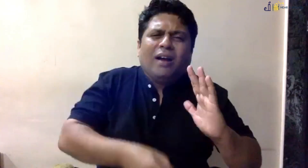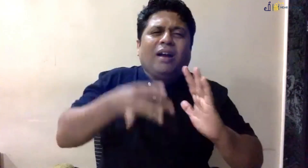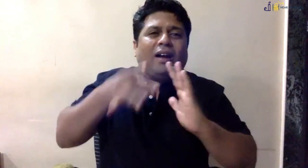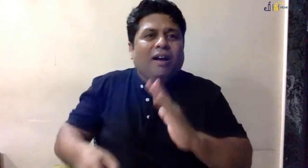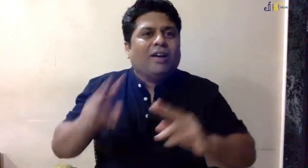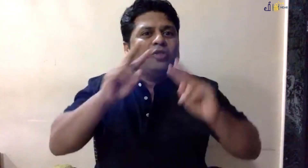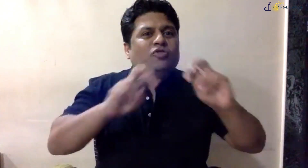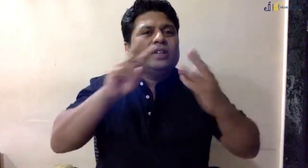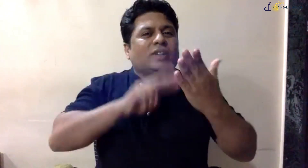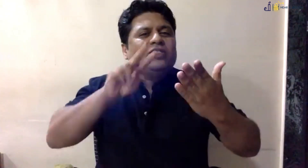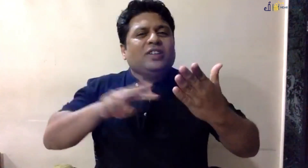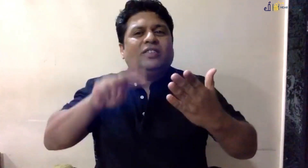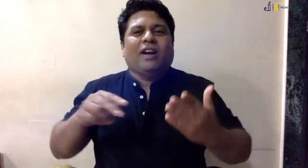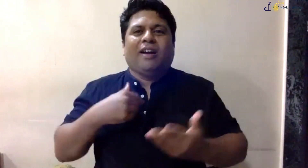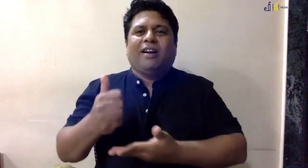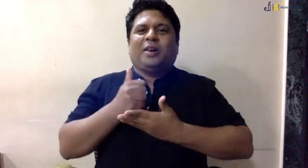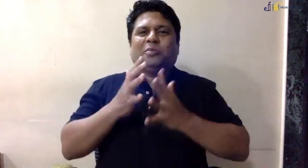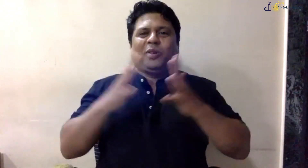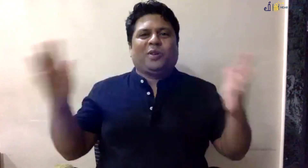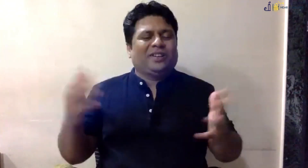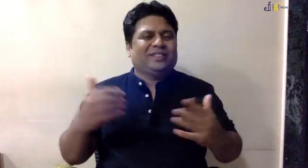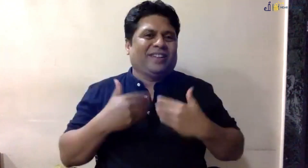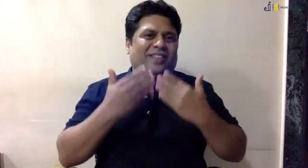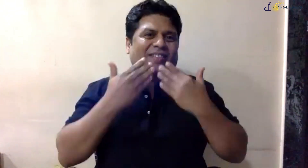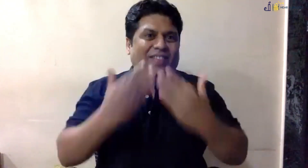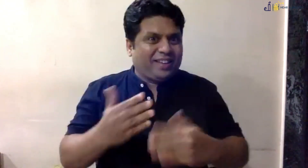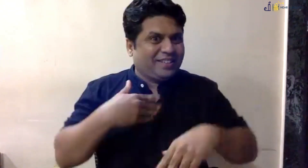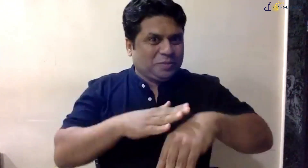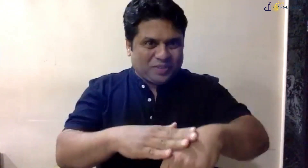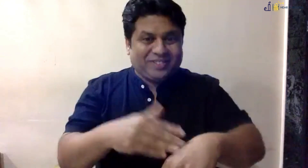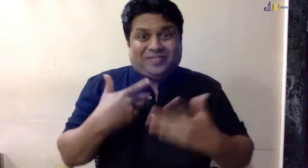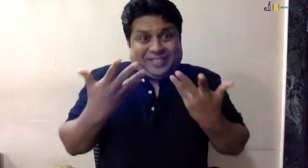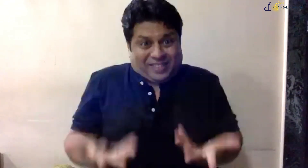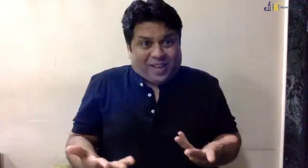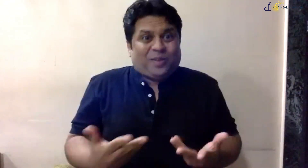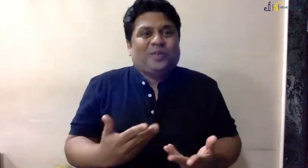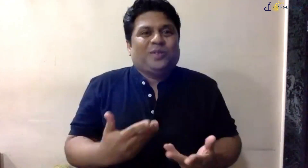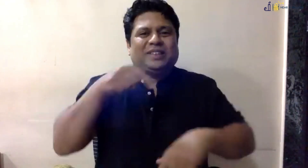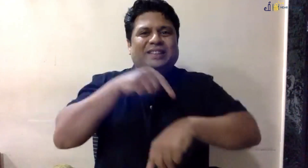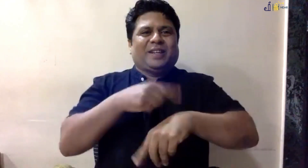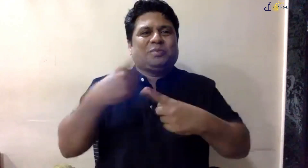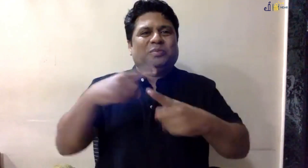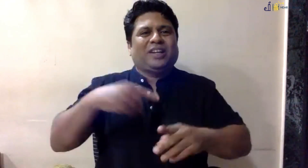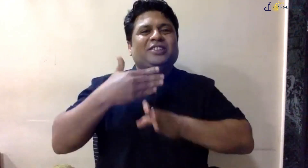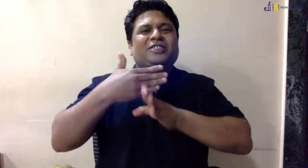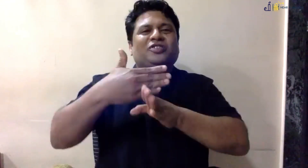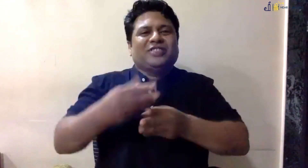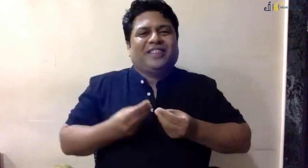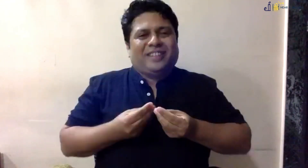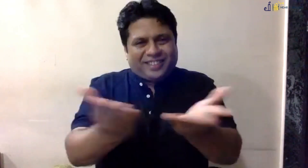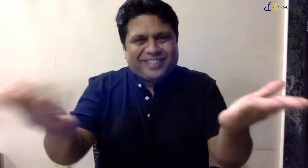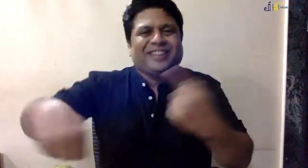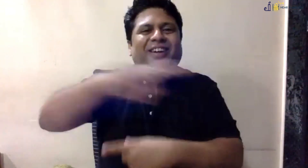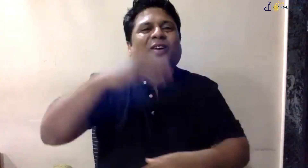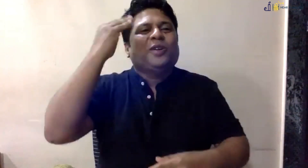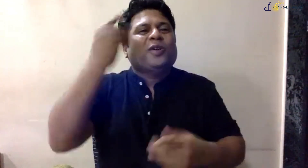know things in theory. I definitely knew things in theory and I've read so much stuff, but this is giving me a lot of experience and practice. So now